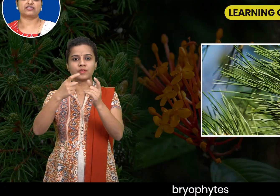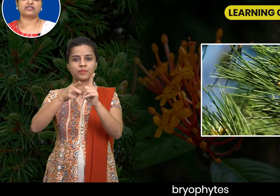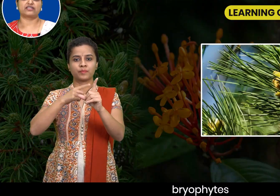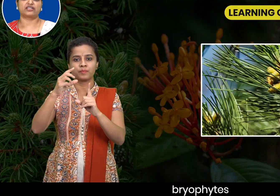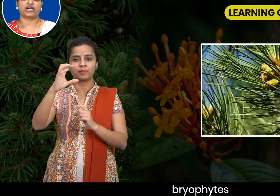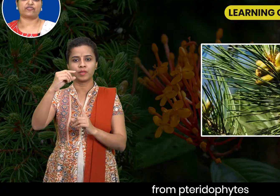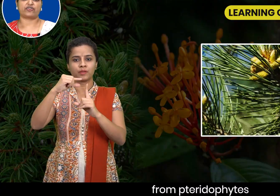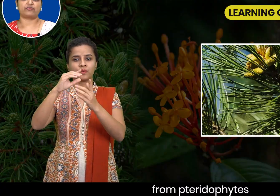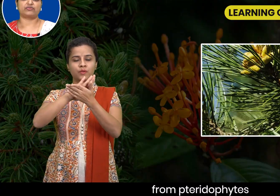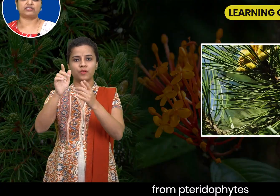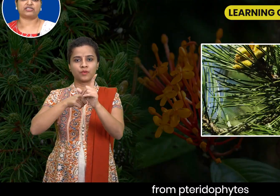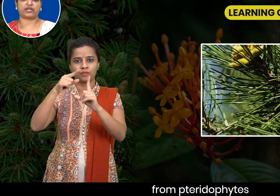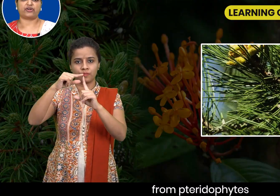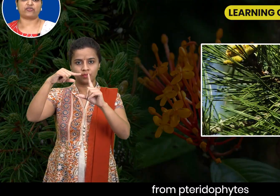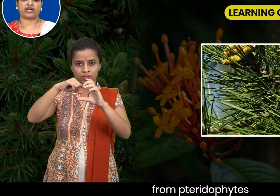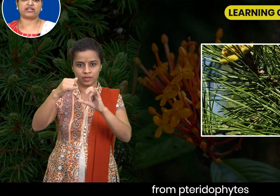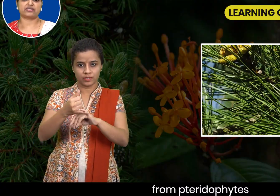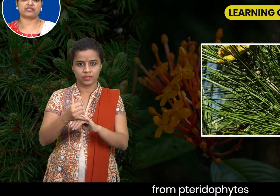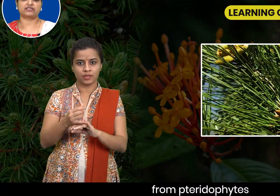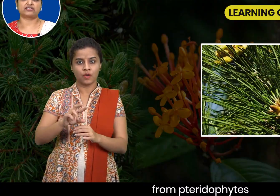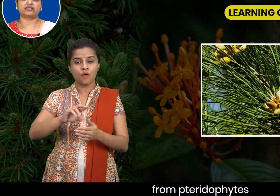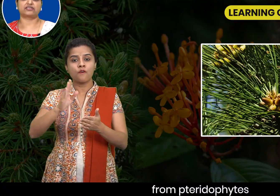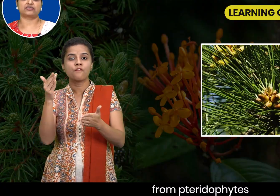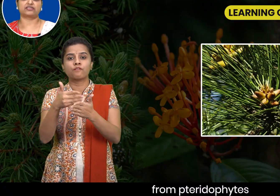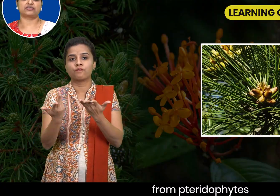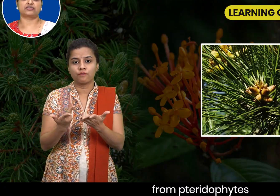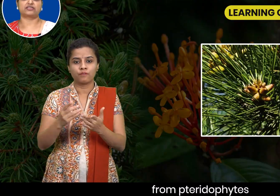bryophytes from pteridophytes,